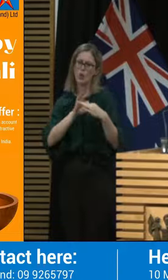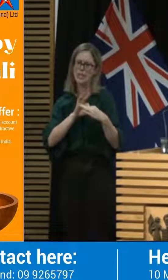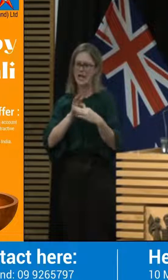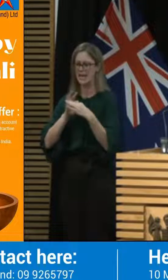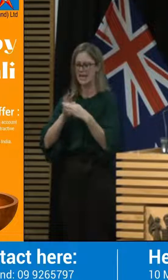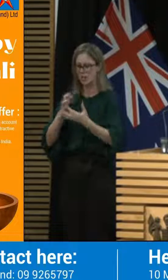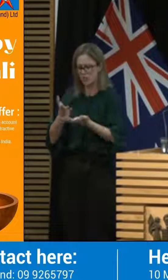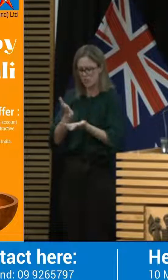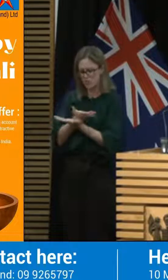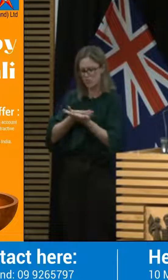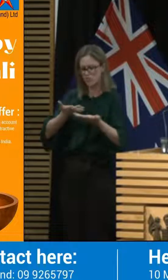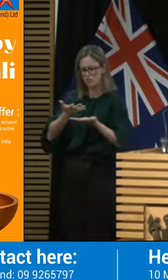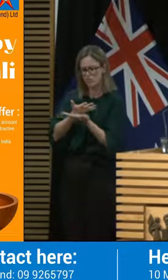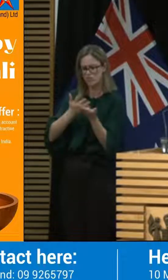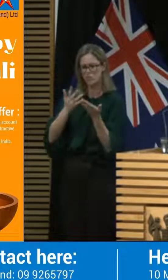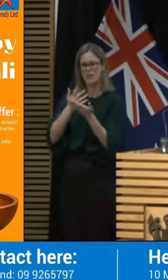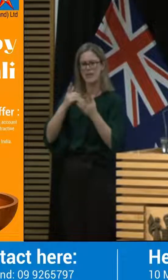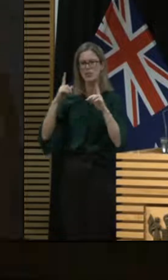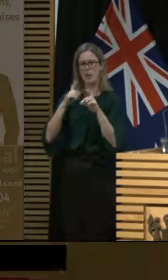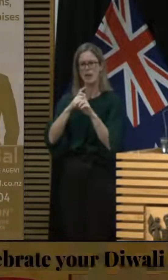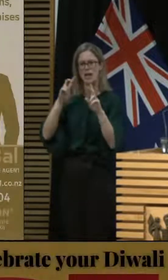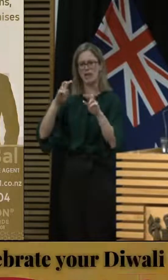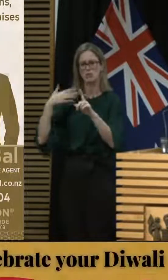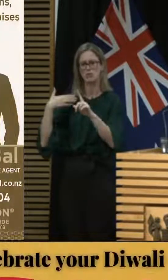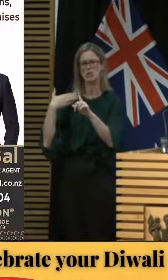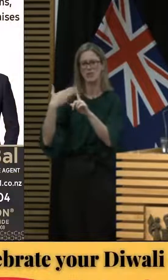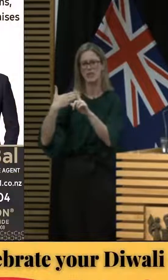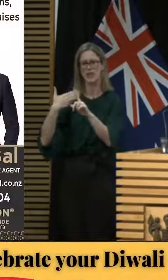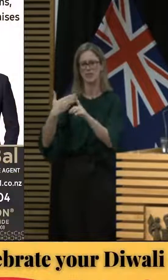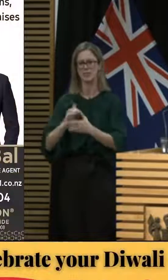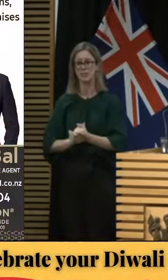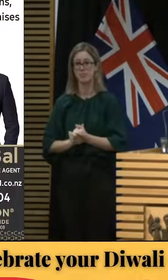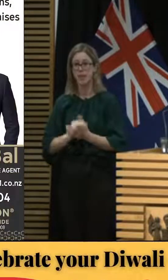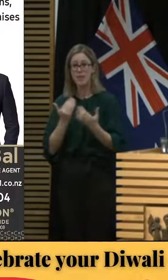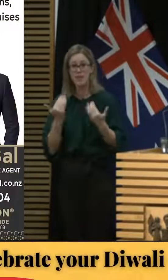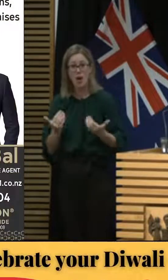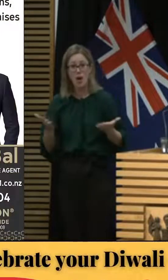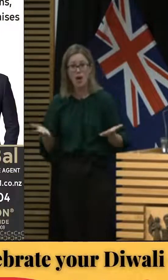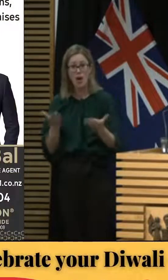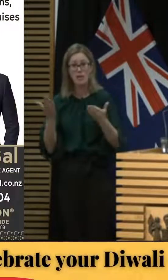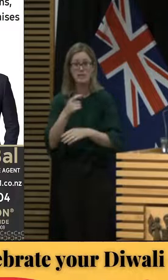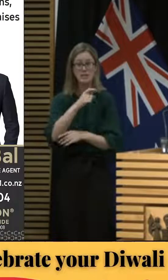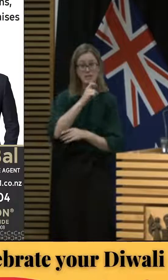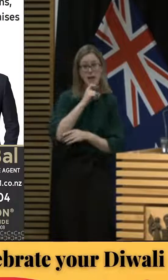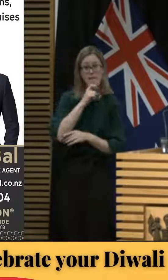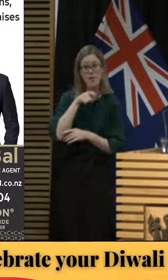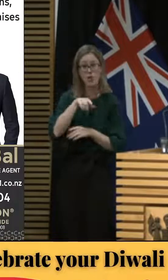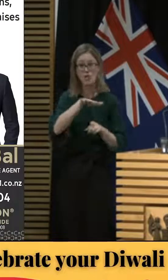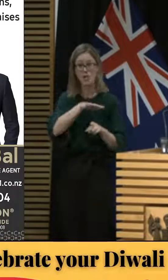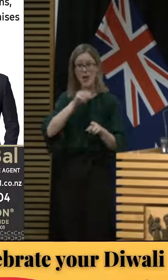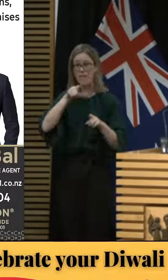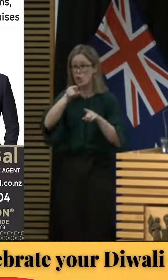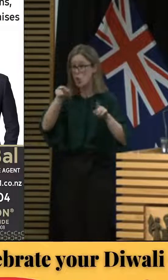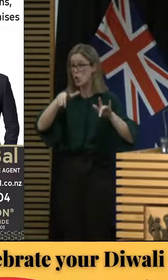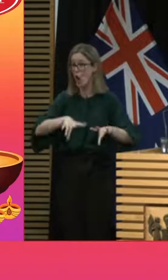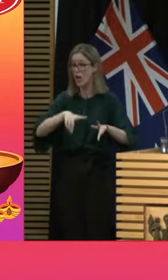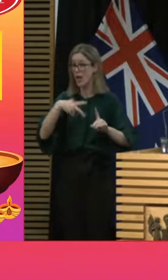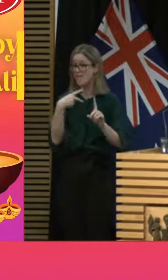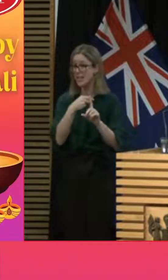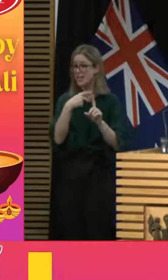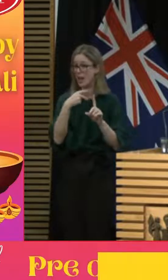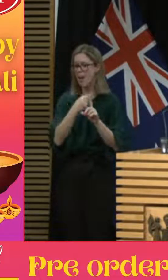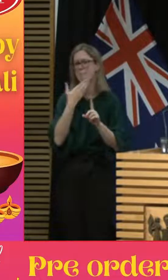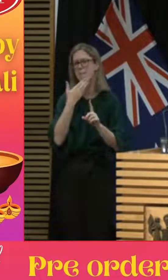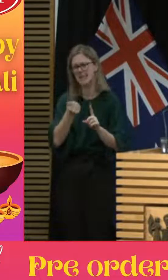work through these complex issues in recent weeks. For now, I encourage workers in these industries who are not yet vaccinated